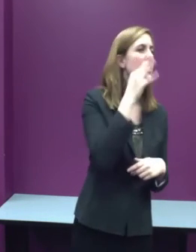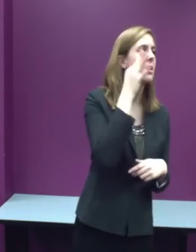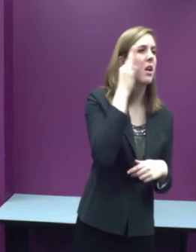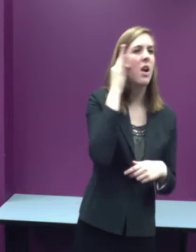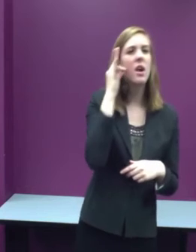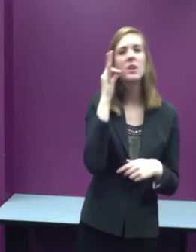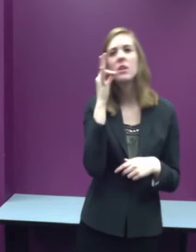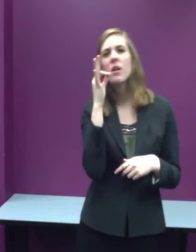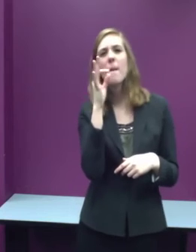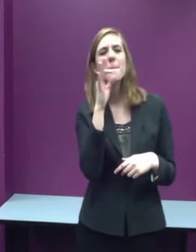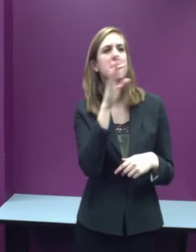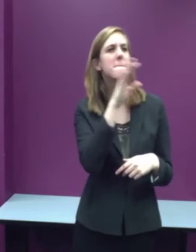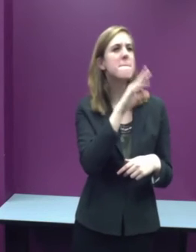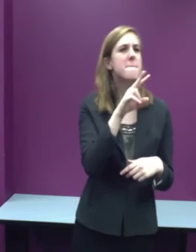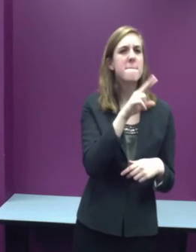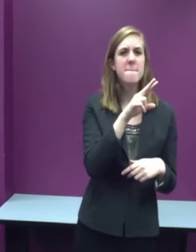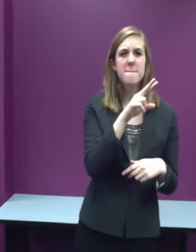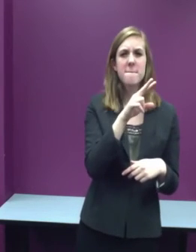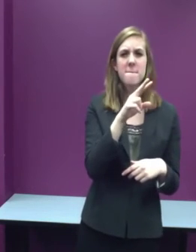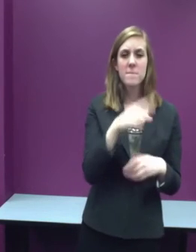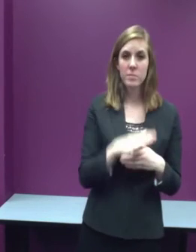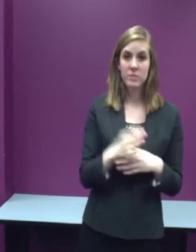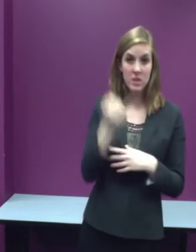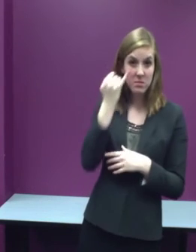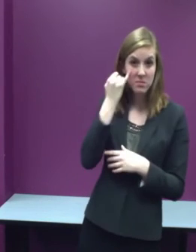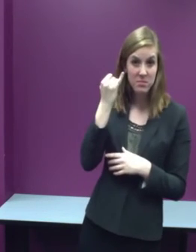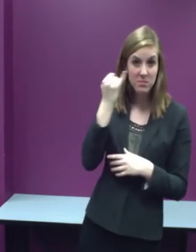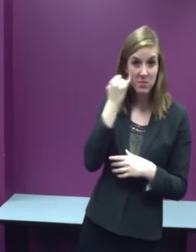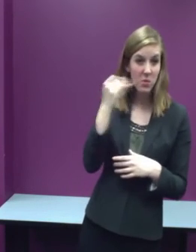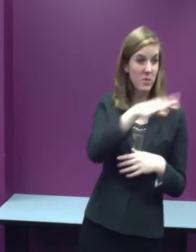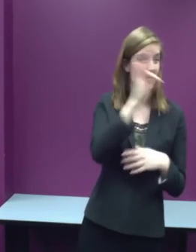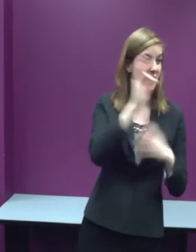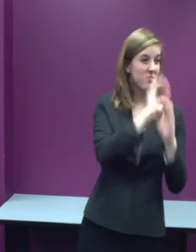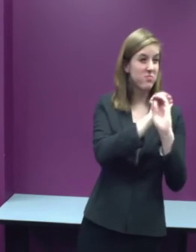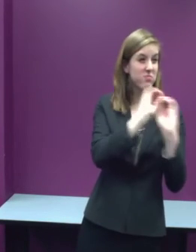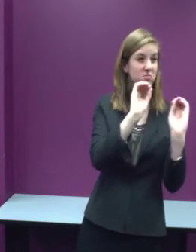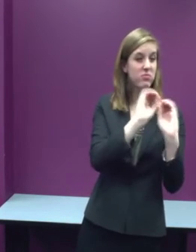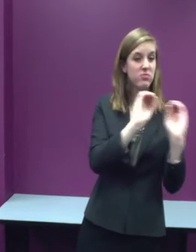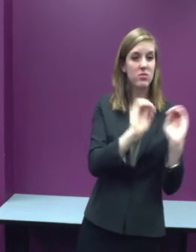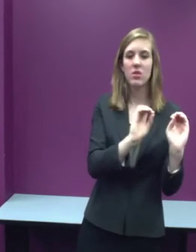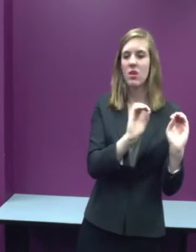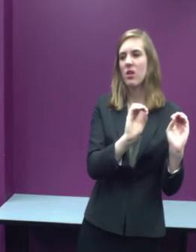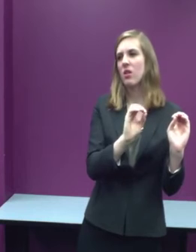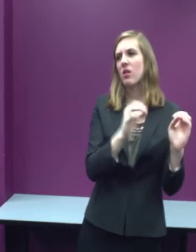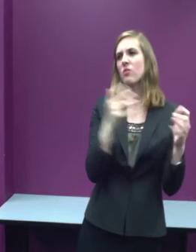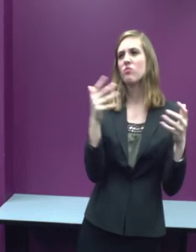If we do not find them, I fear the successful issue of our voyage will be very doubtful.